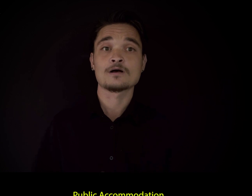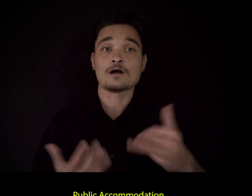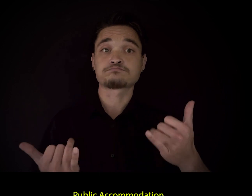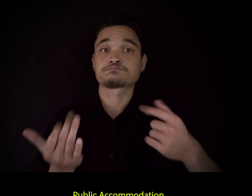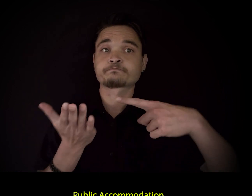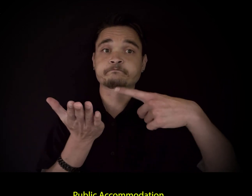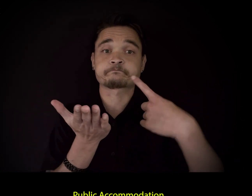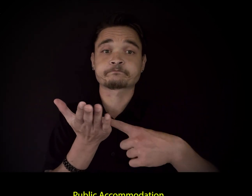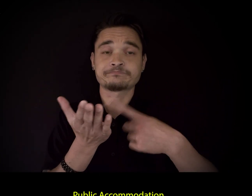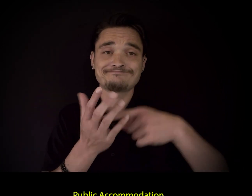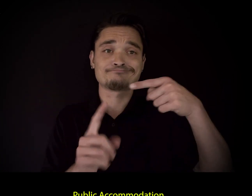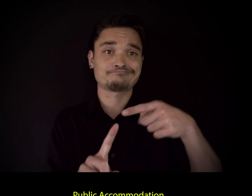Public accommodation.